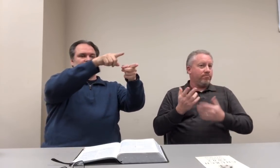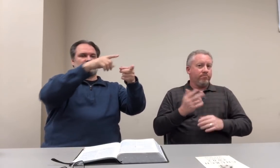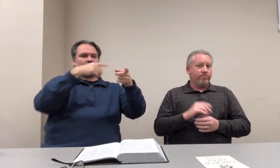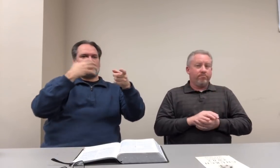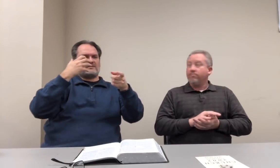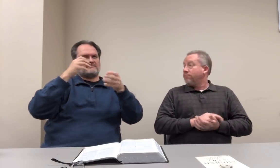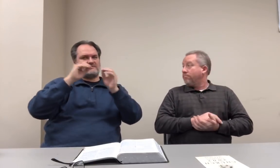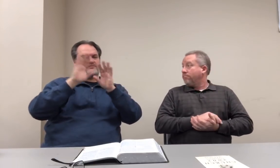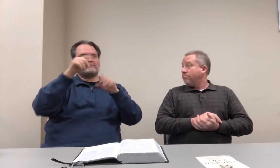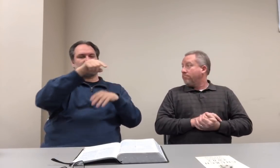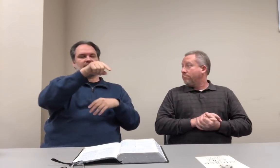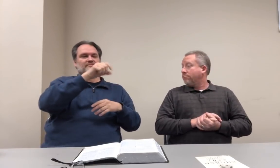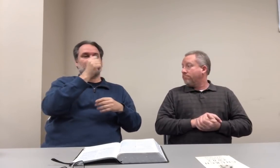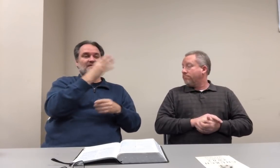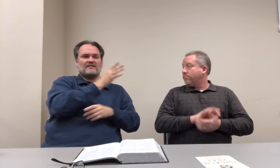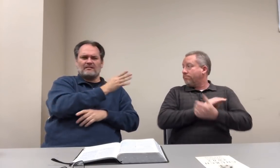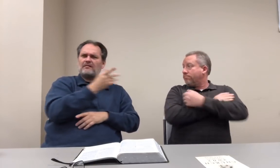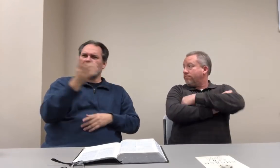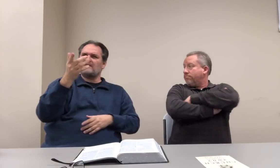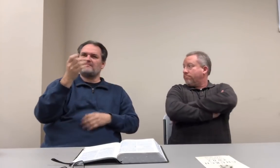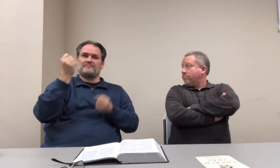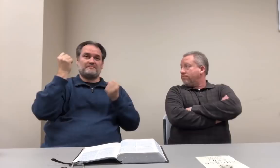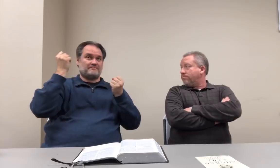this is some fun vocabulary.